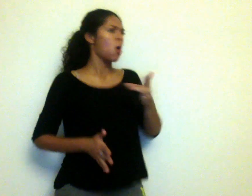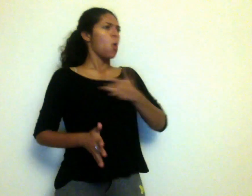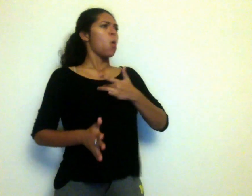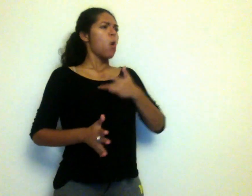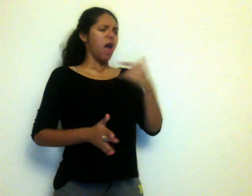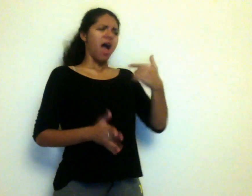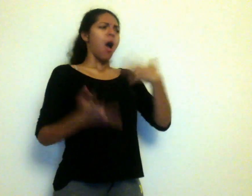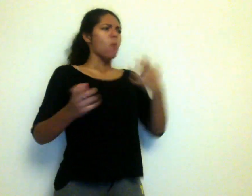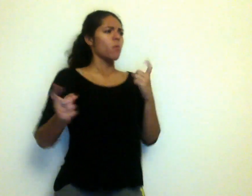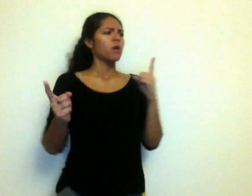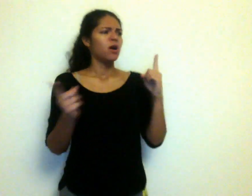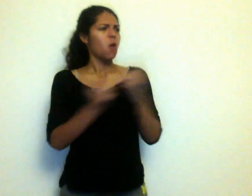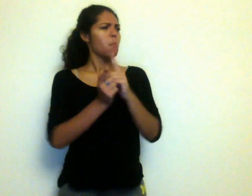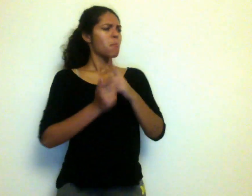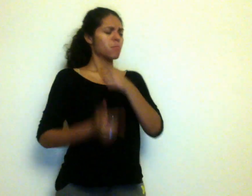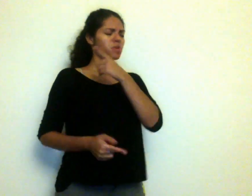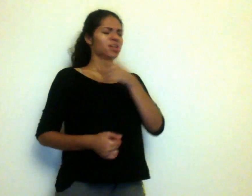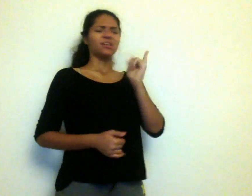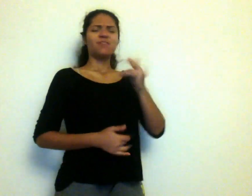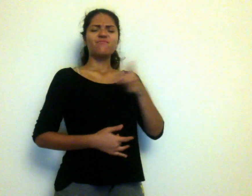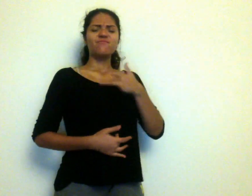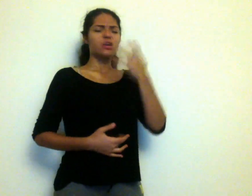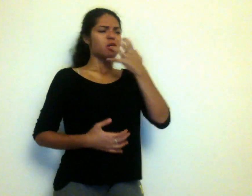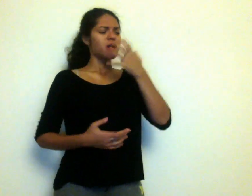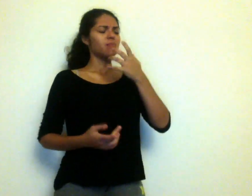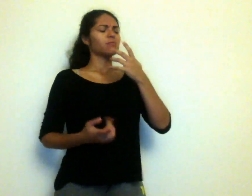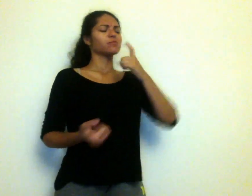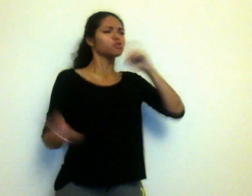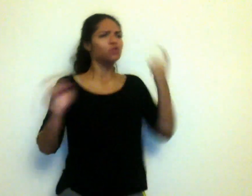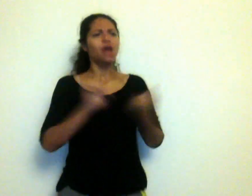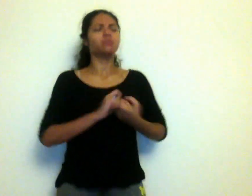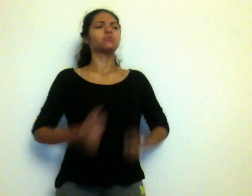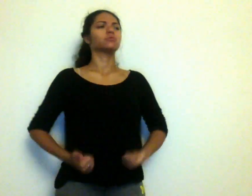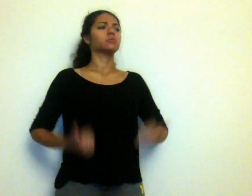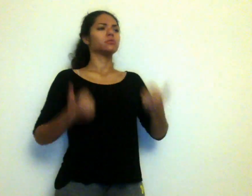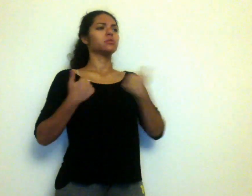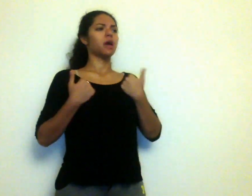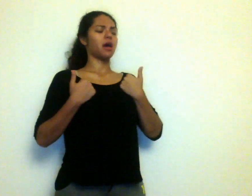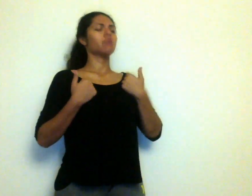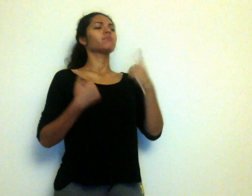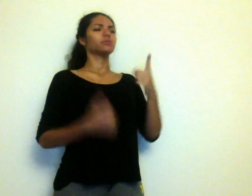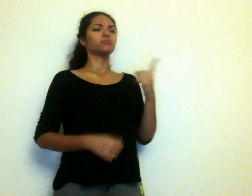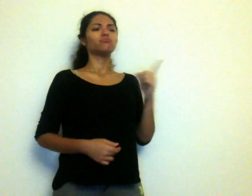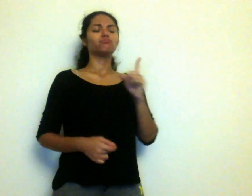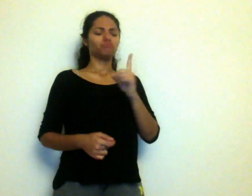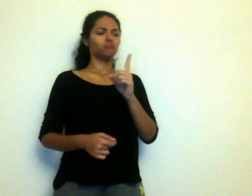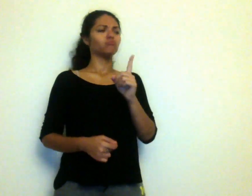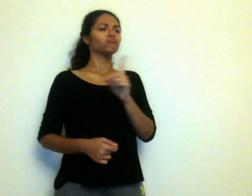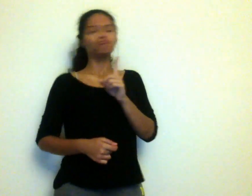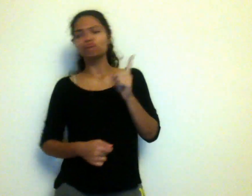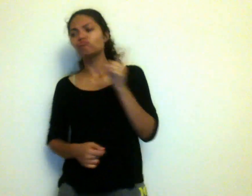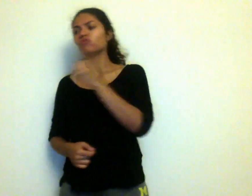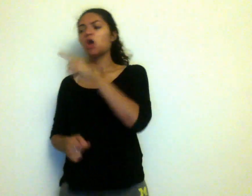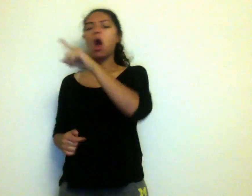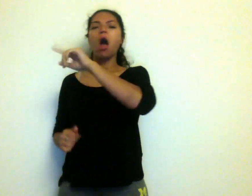degree to which the Lord had spoken to him that night. But then he went over to his subordinate who had invited him to the meetings, and he said